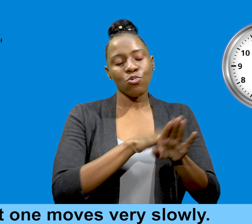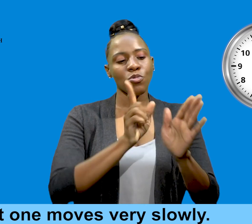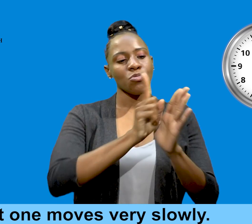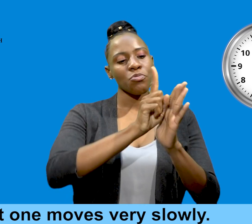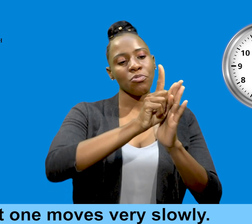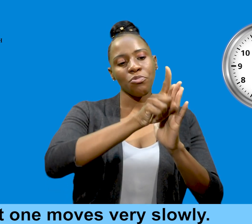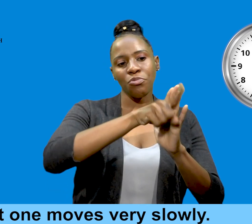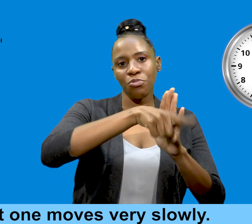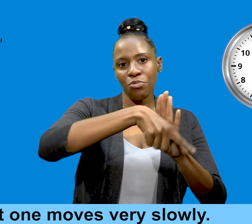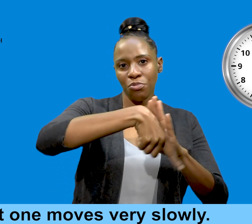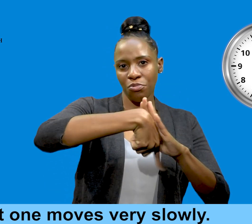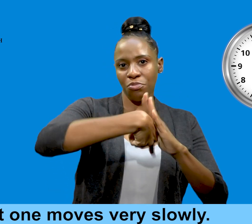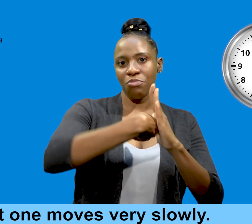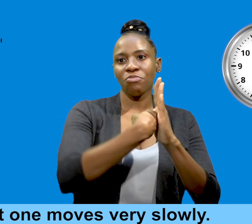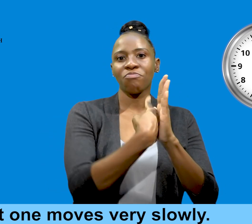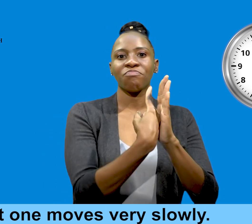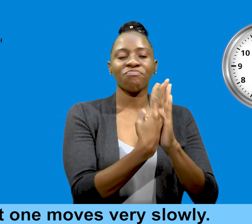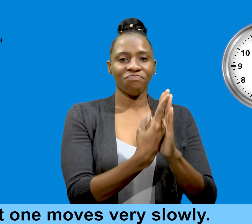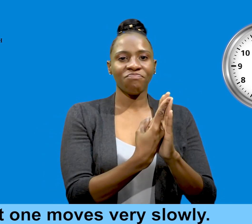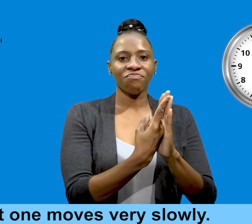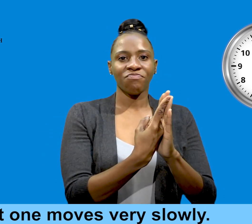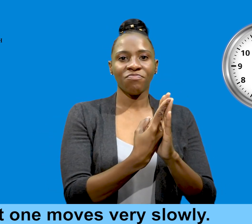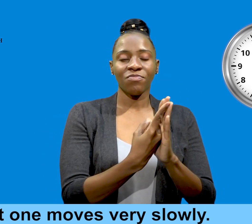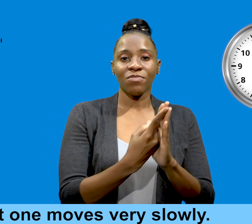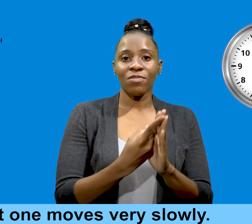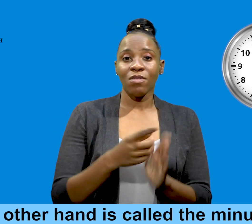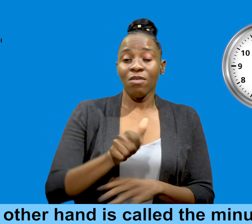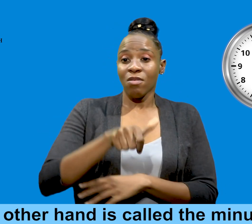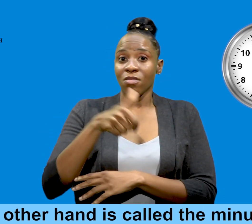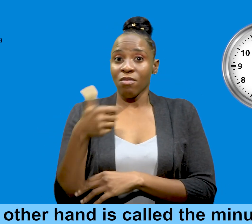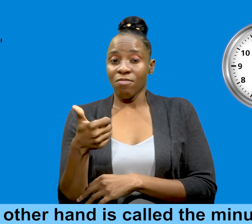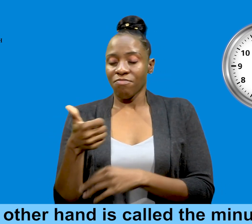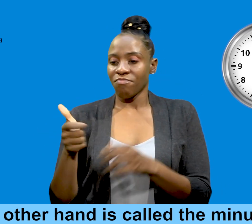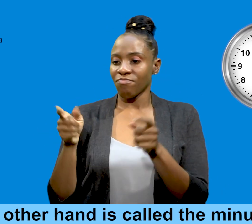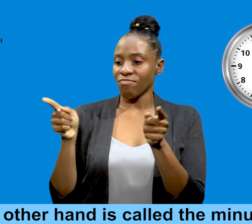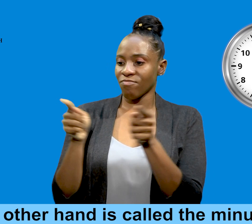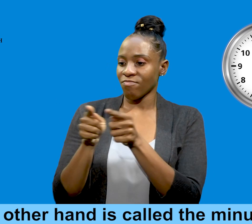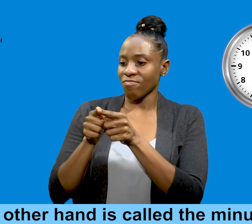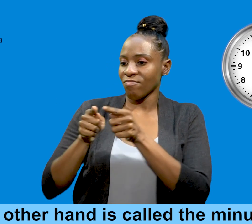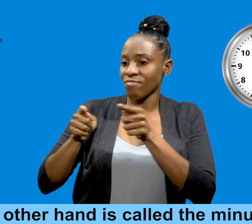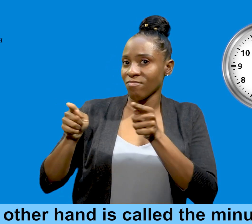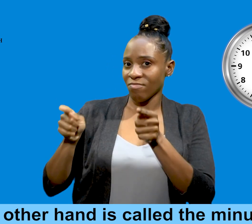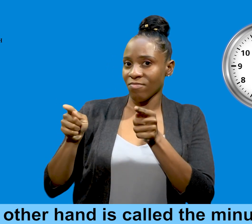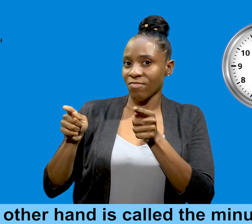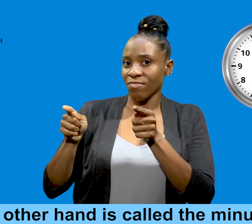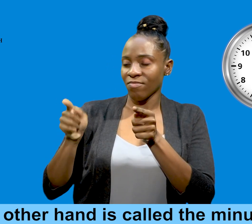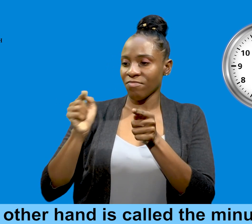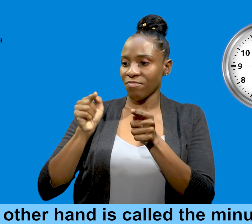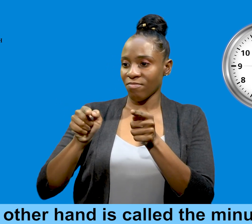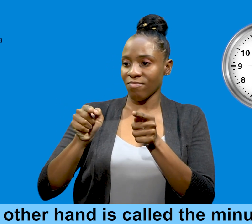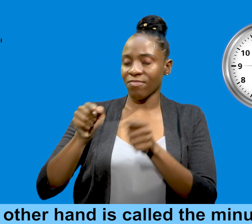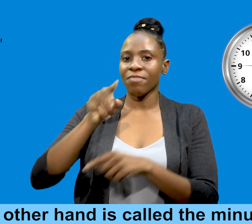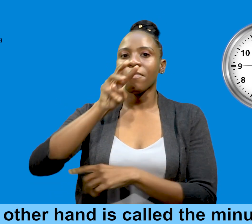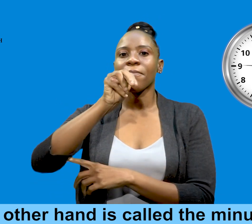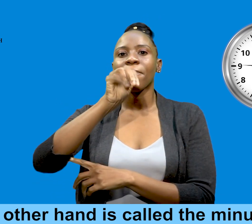That one moves very slowly. The other hand is called the minute